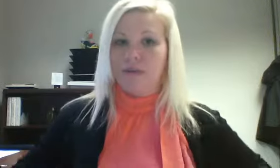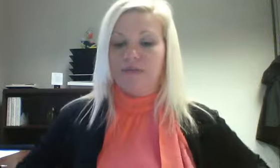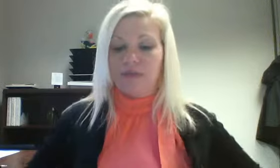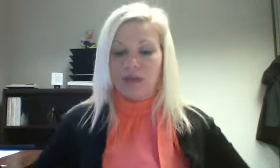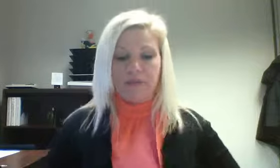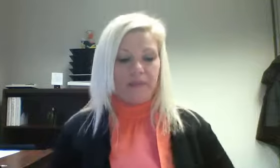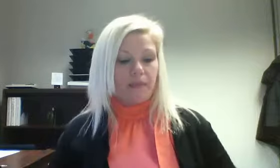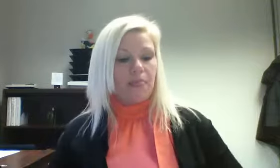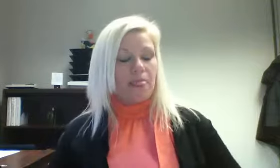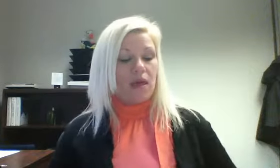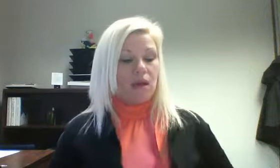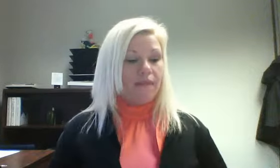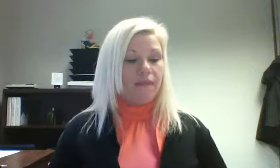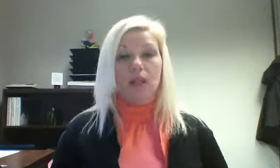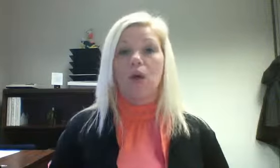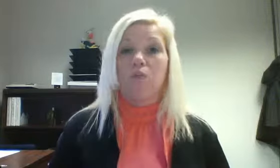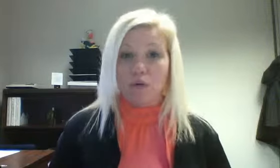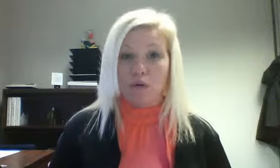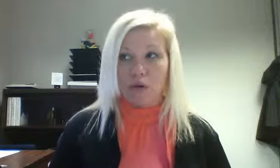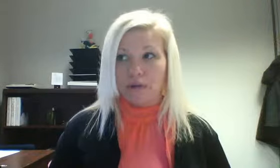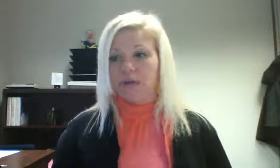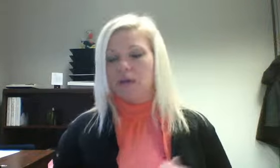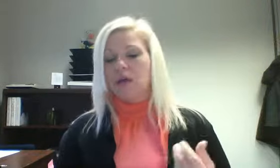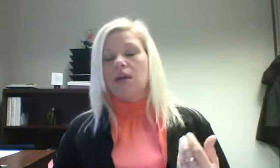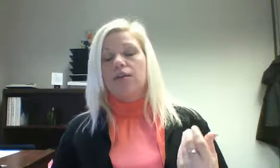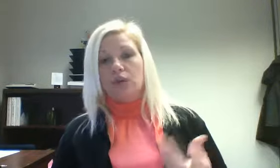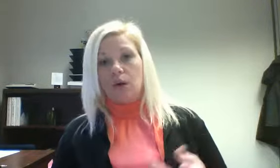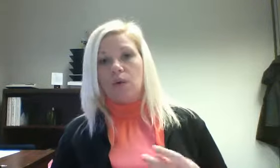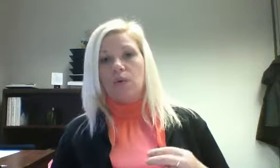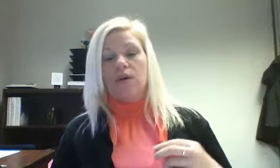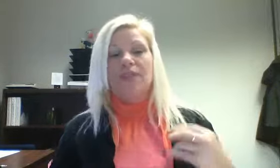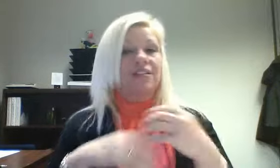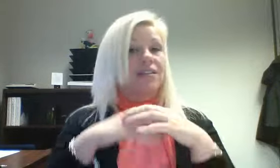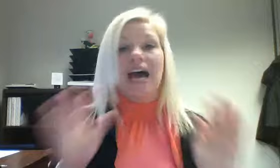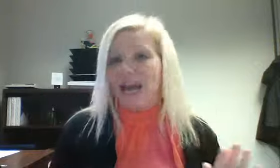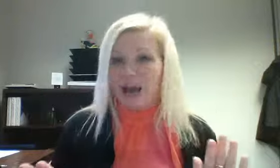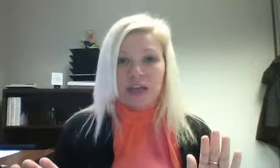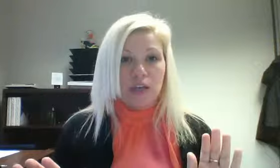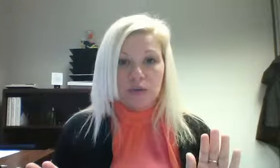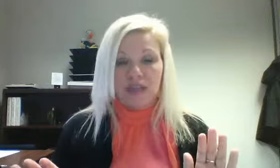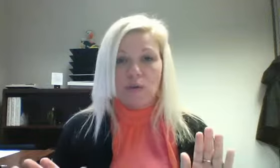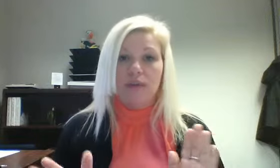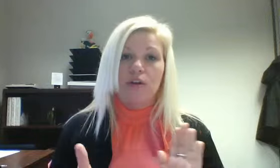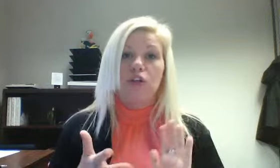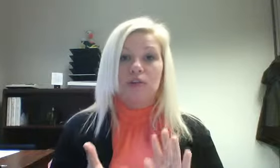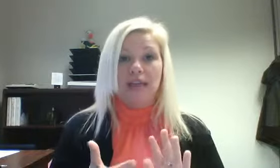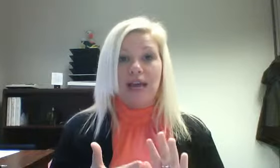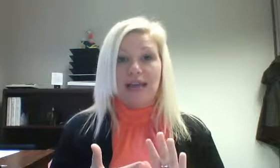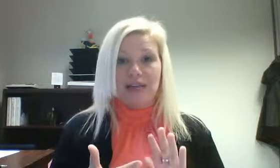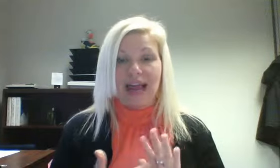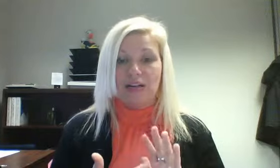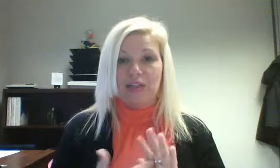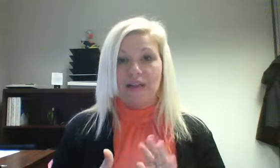of low morals. So that's not how they use it when they're using it as an adjective